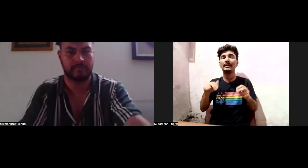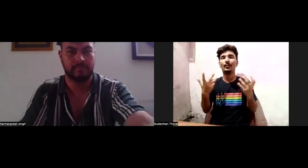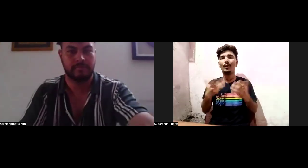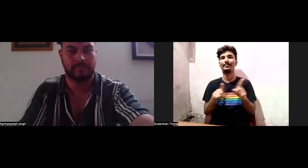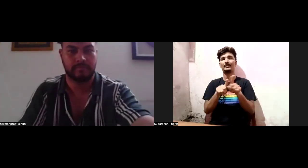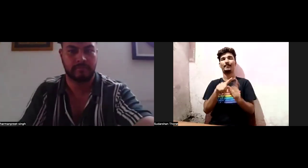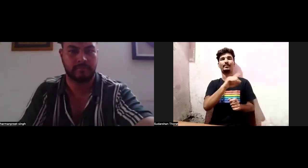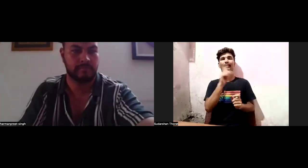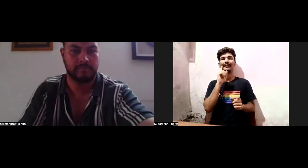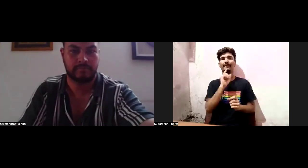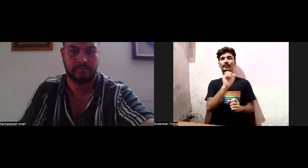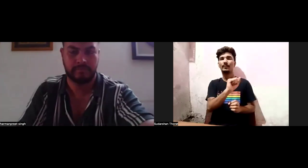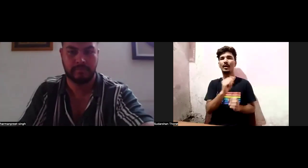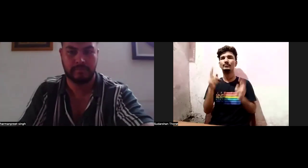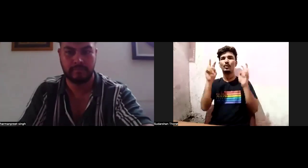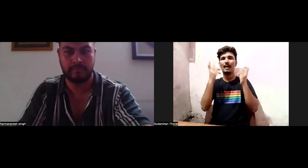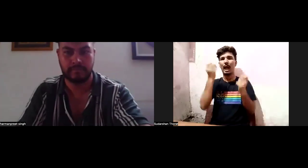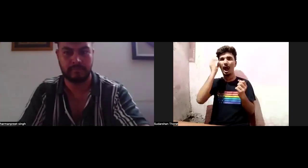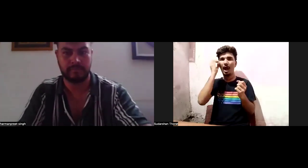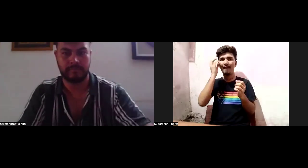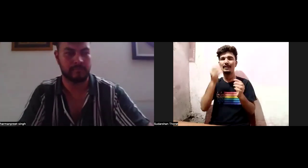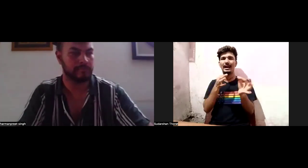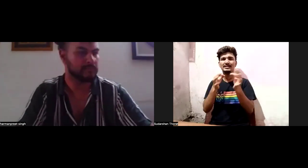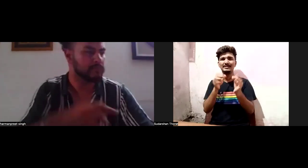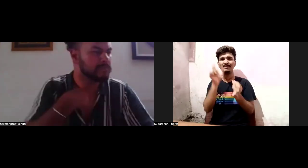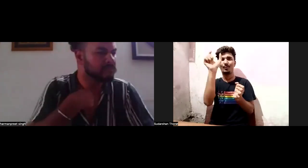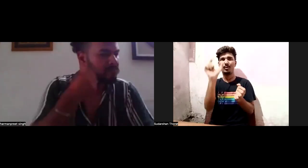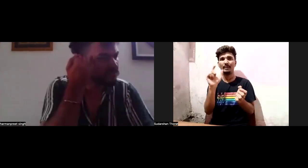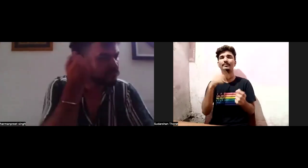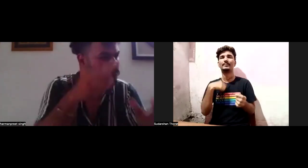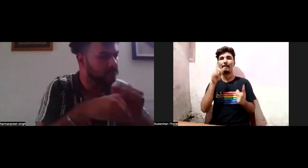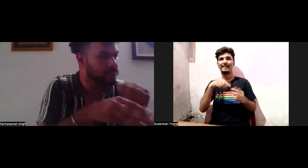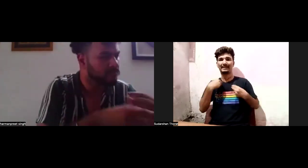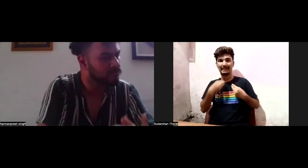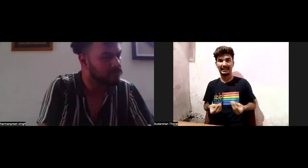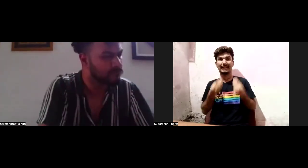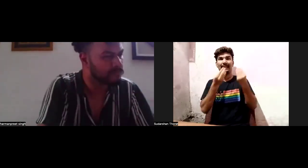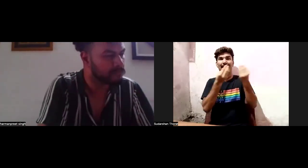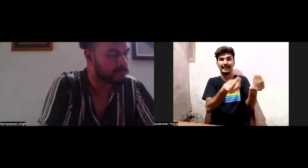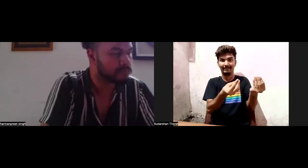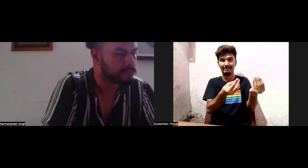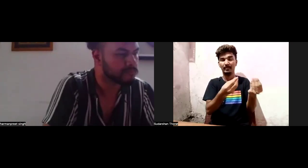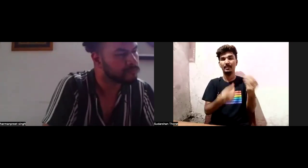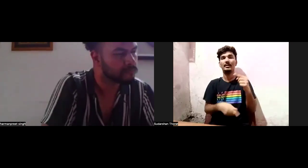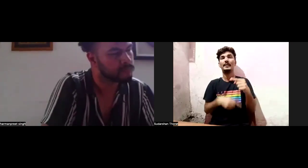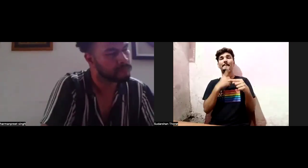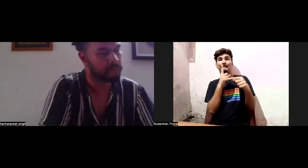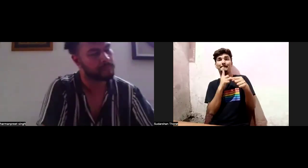the accessibility to the deaf community. So for example, what we would need to give them, we need to make them